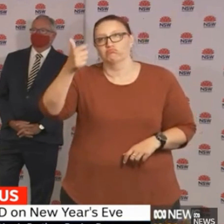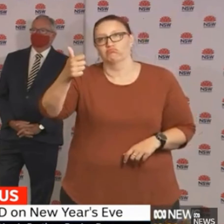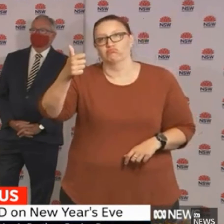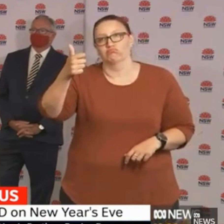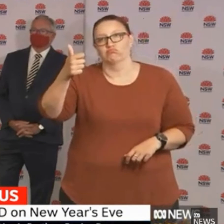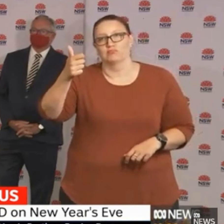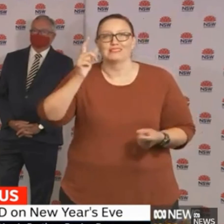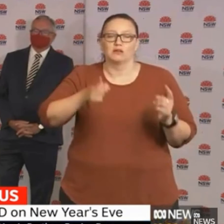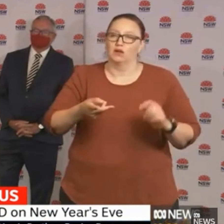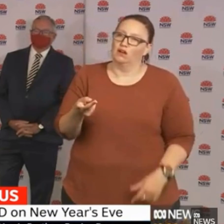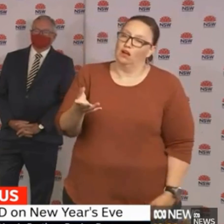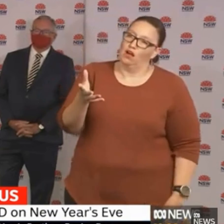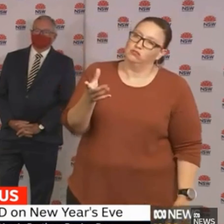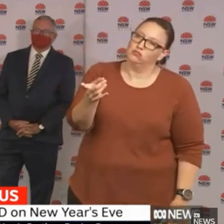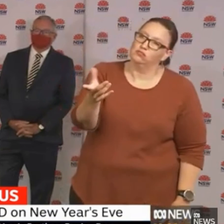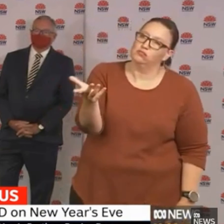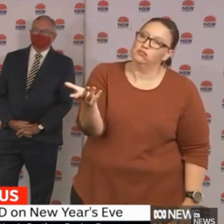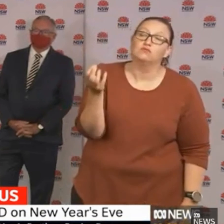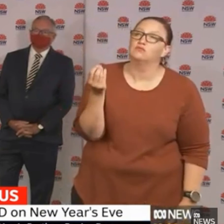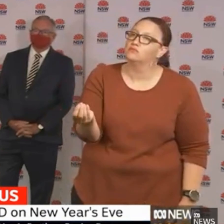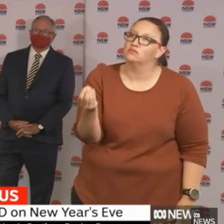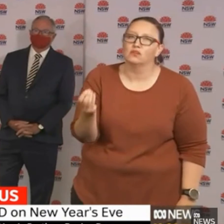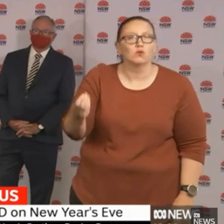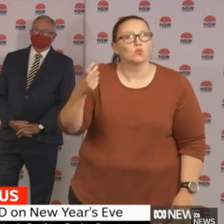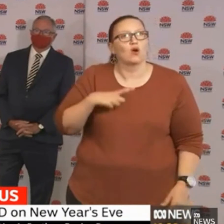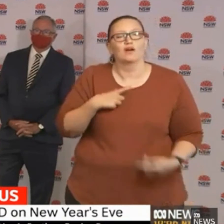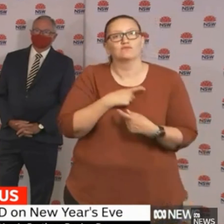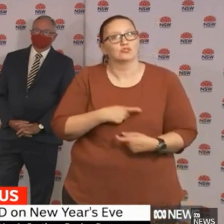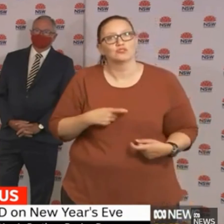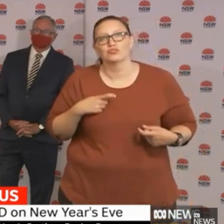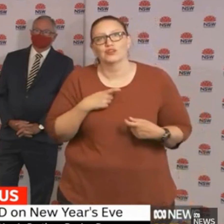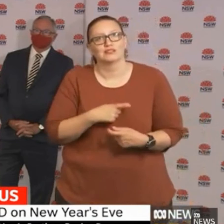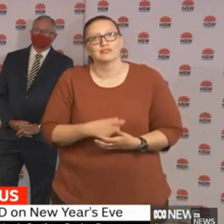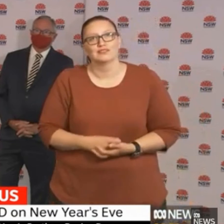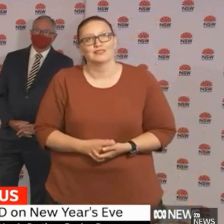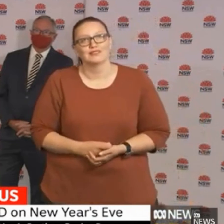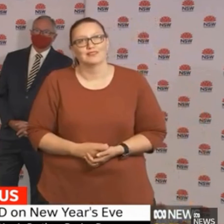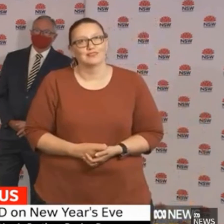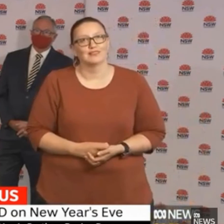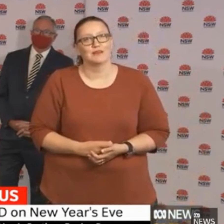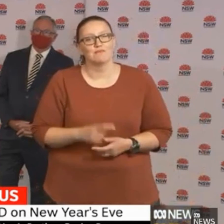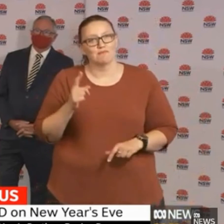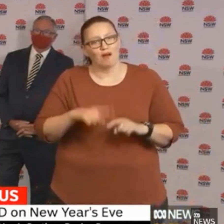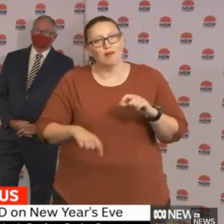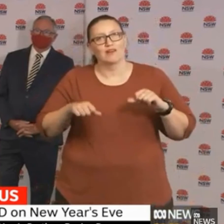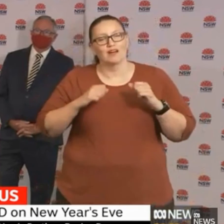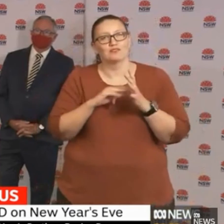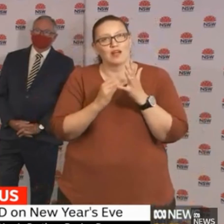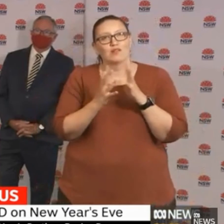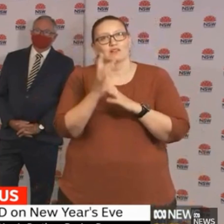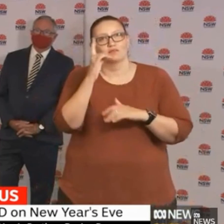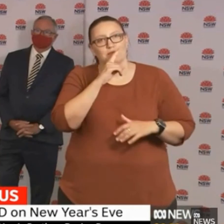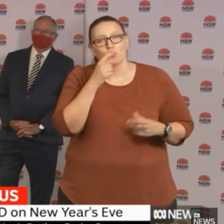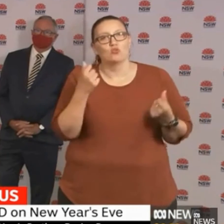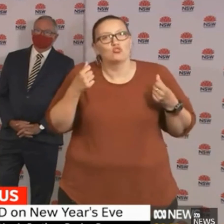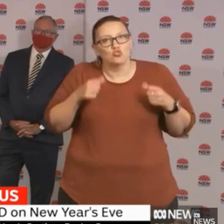so annoying and frustrating when we see people doing the wrong thing, but they are the exception. The vast majority of our residents are using their